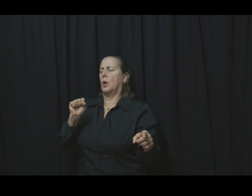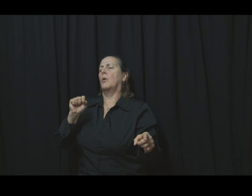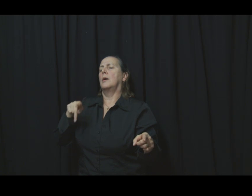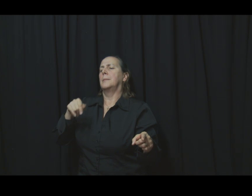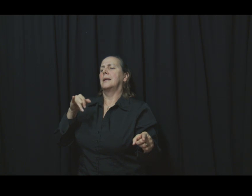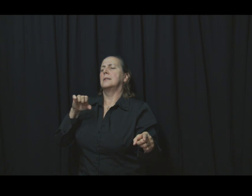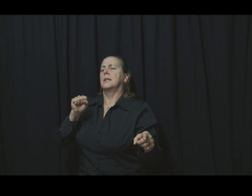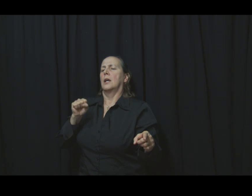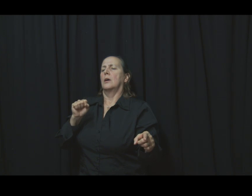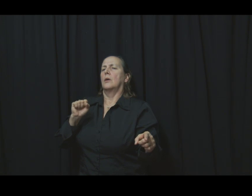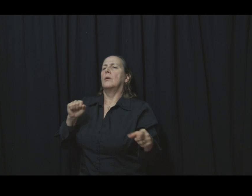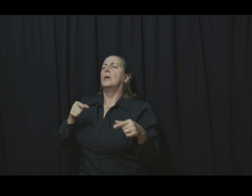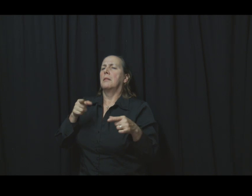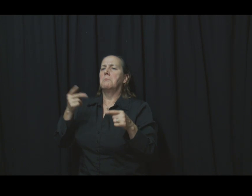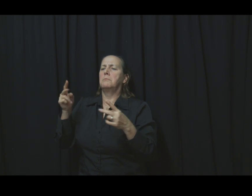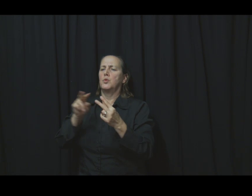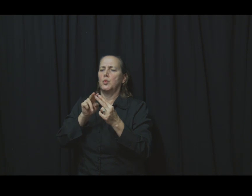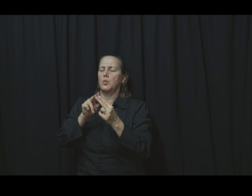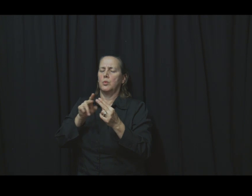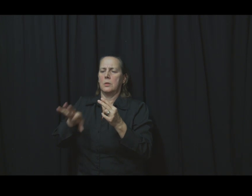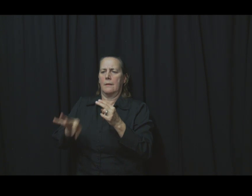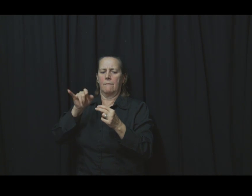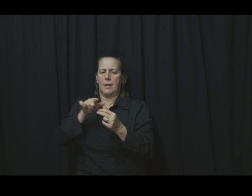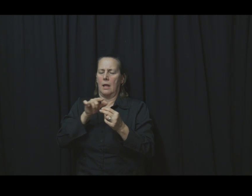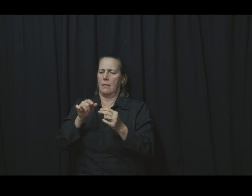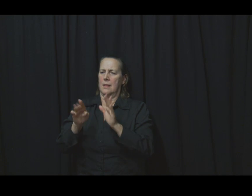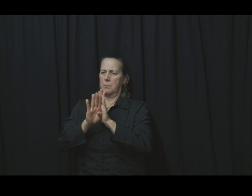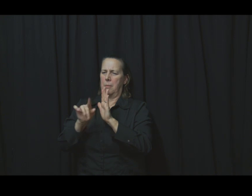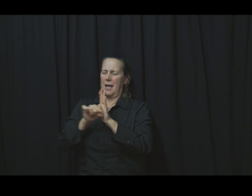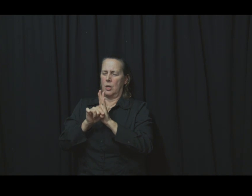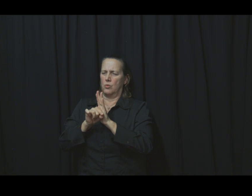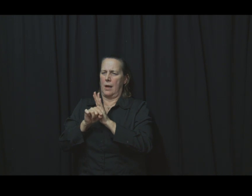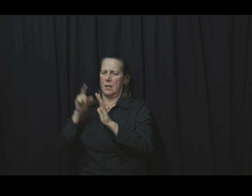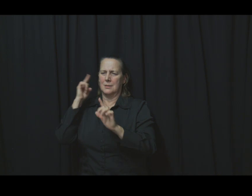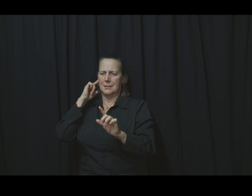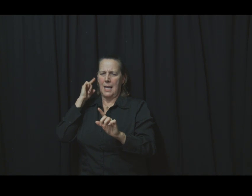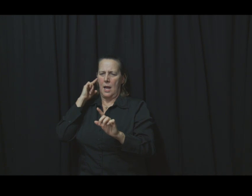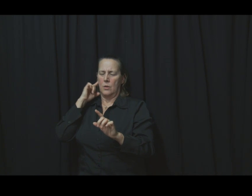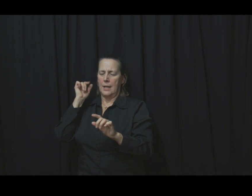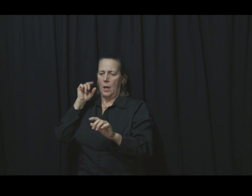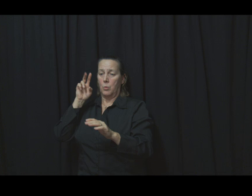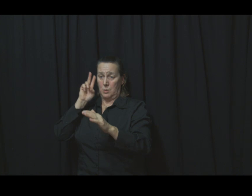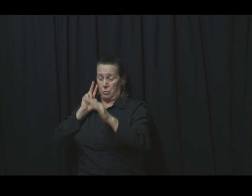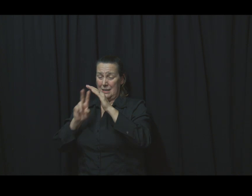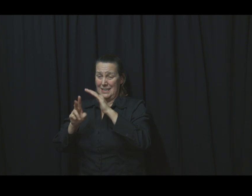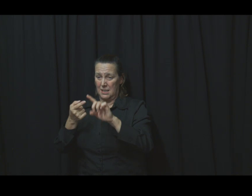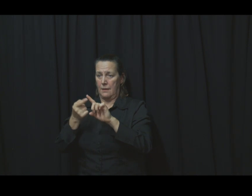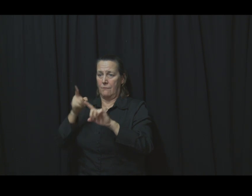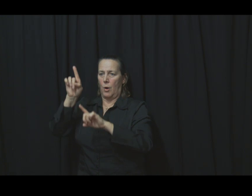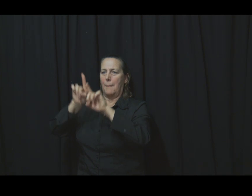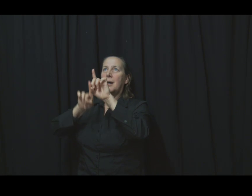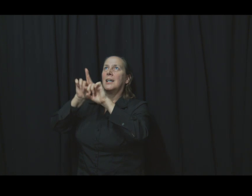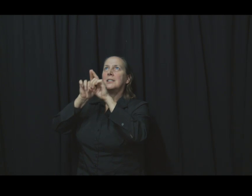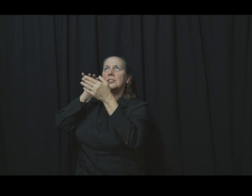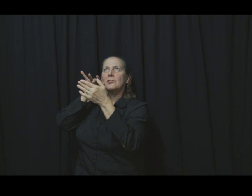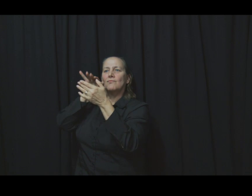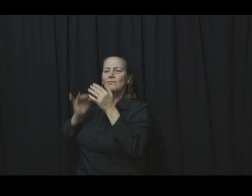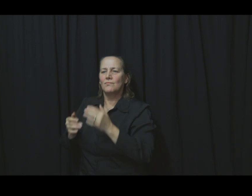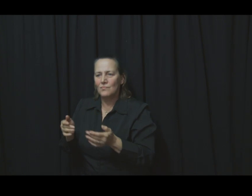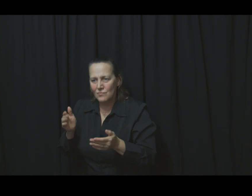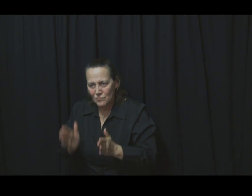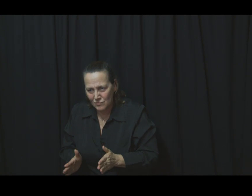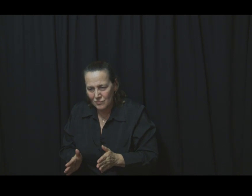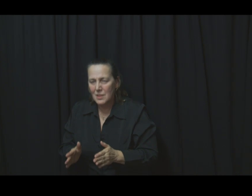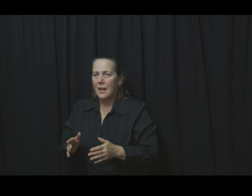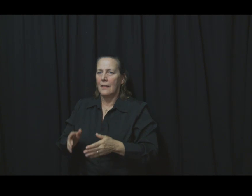found this cosmic background sound that was predicted by astronomers. Astronomers running the numbers,